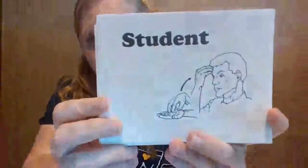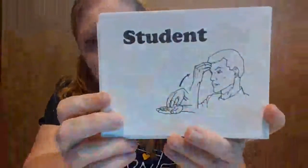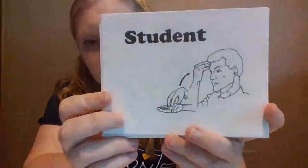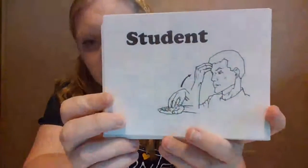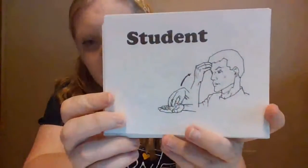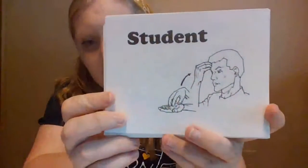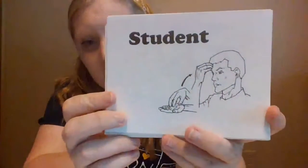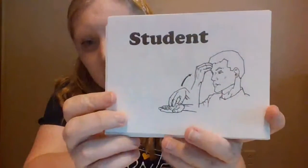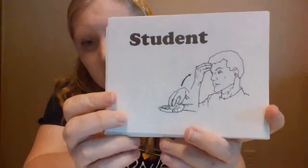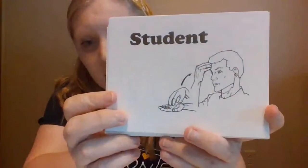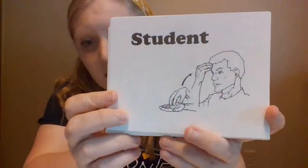up.